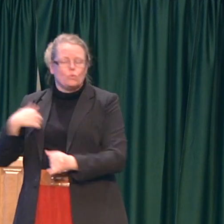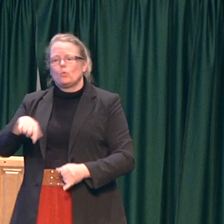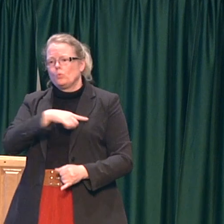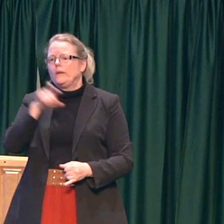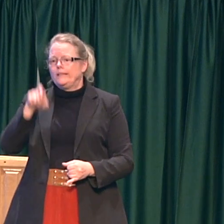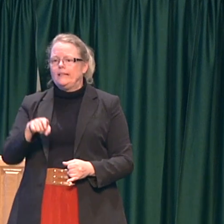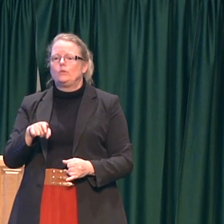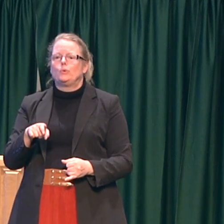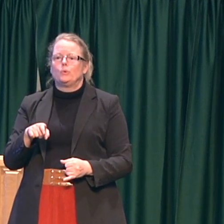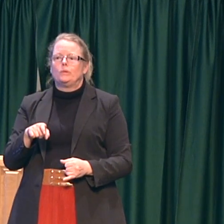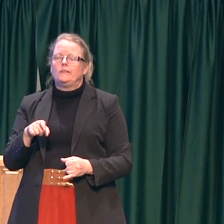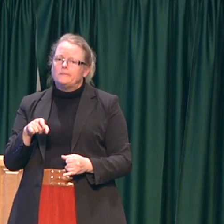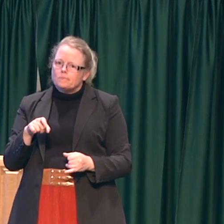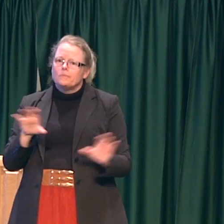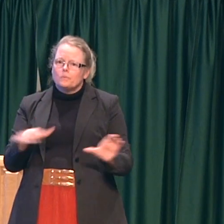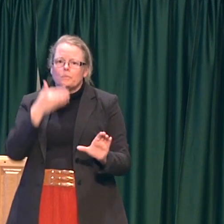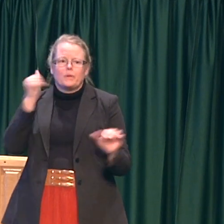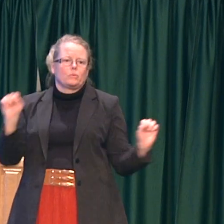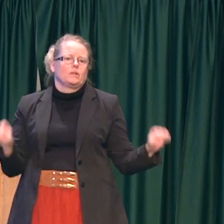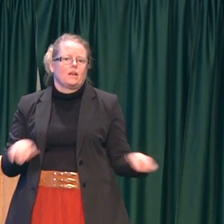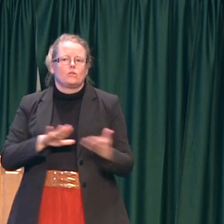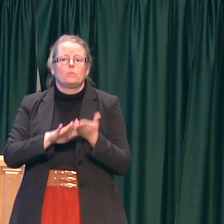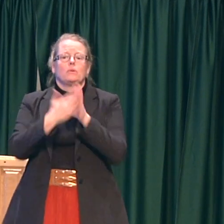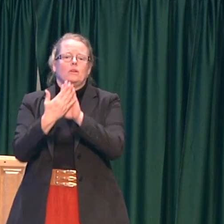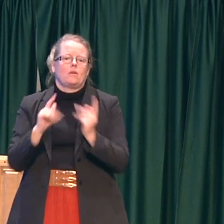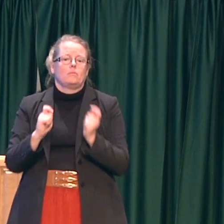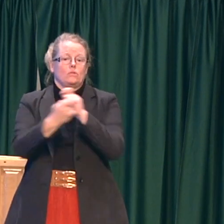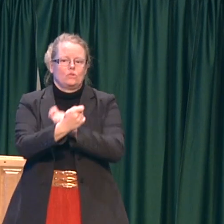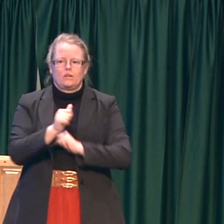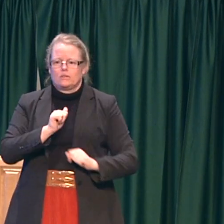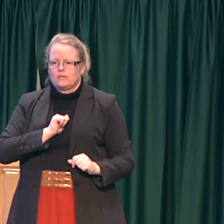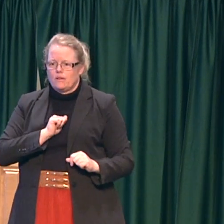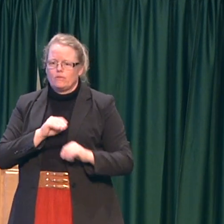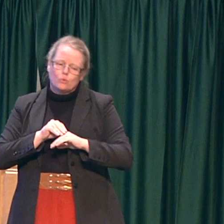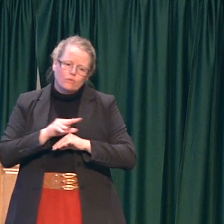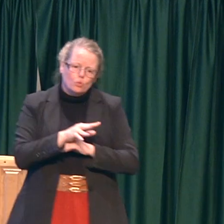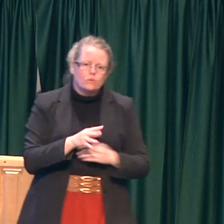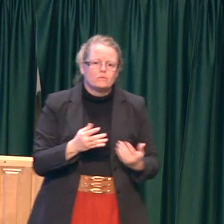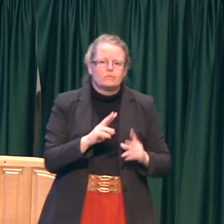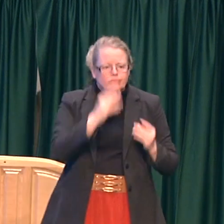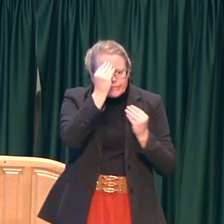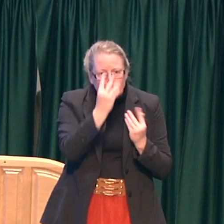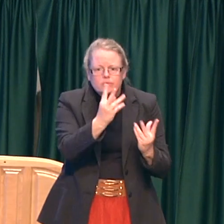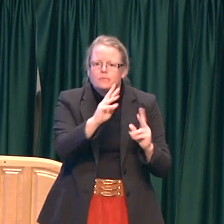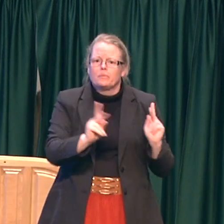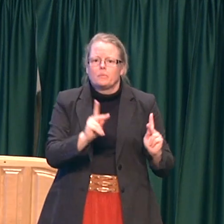And as individuals, we need to do the best we can to become the change ourselves,